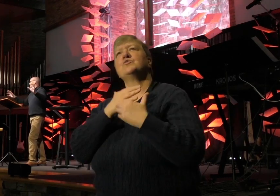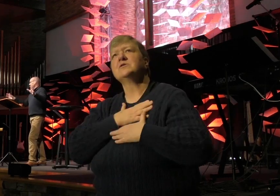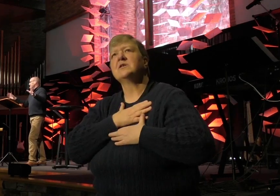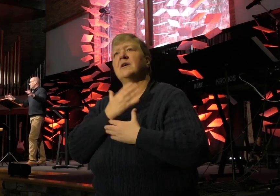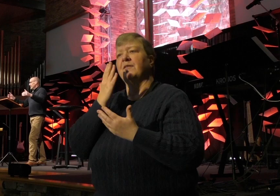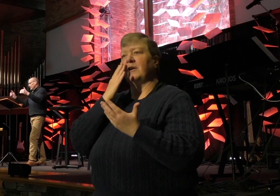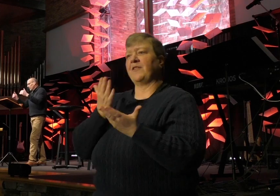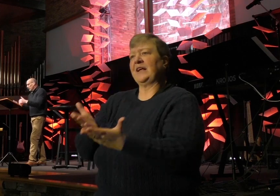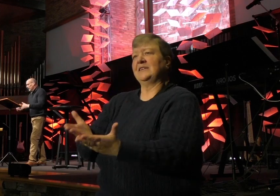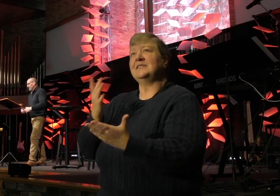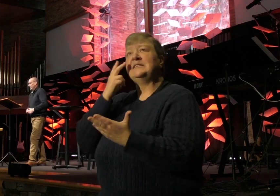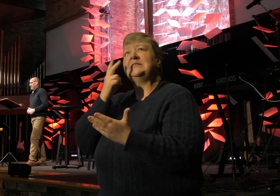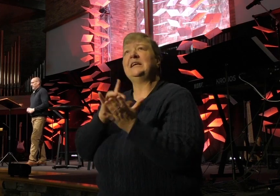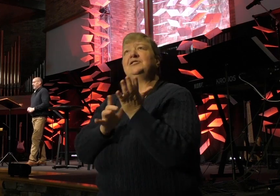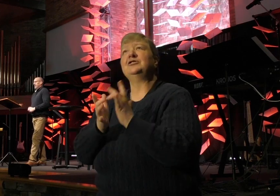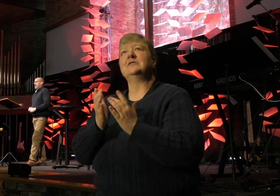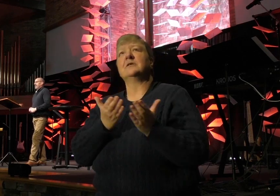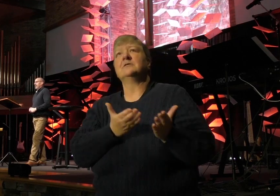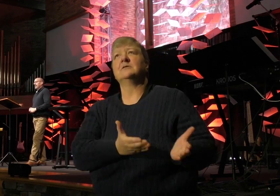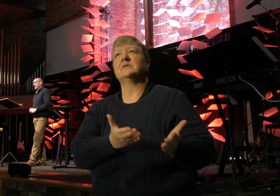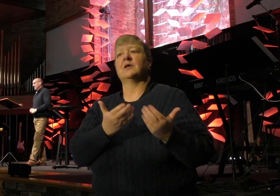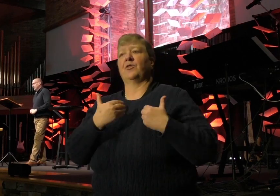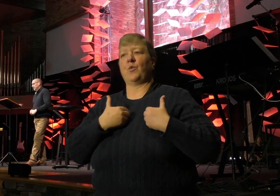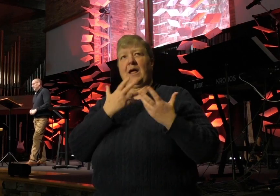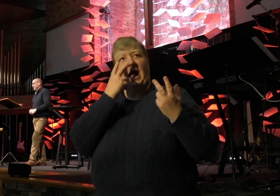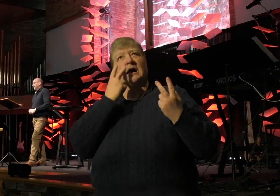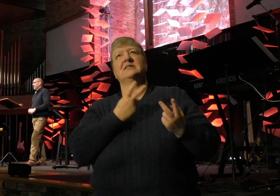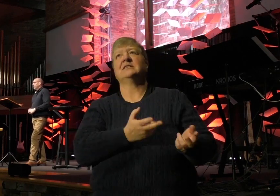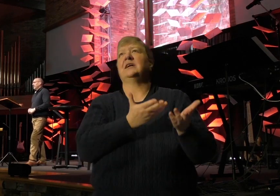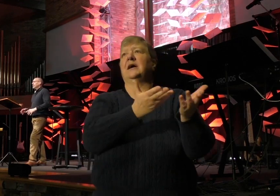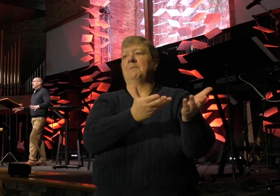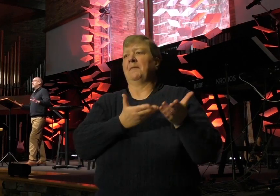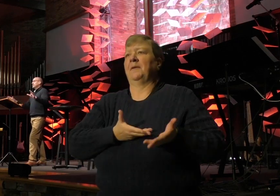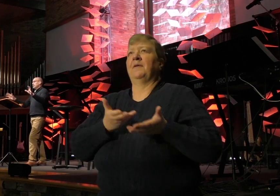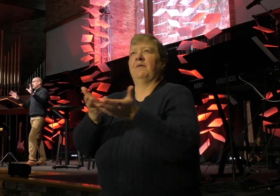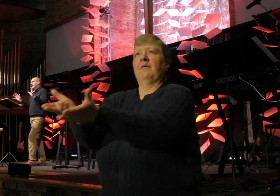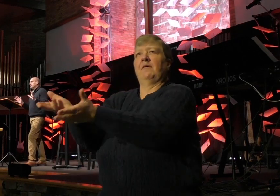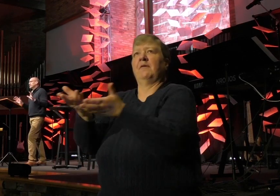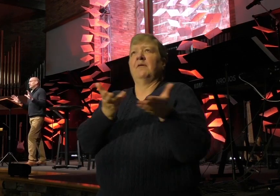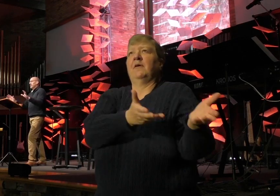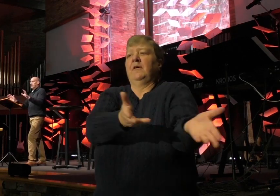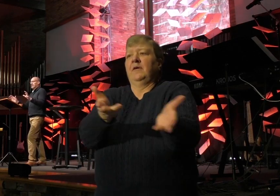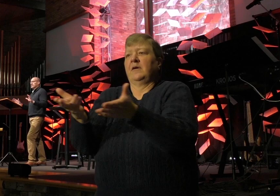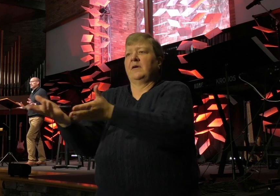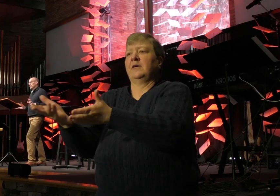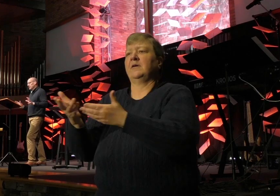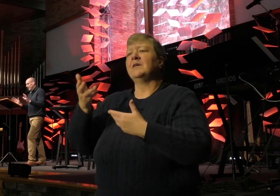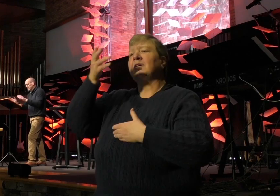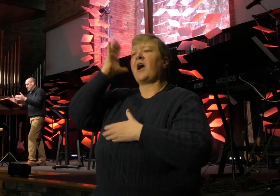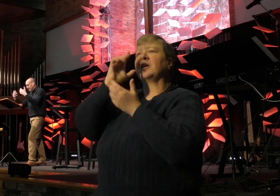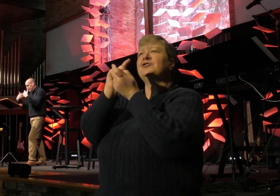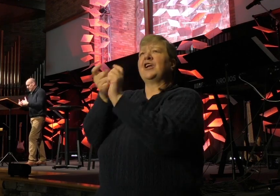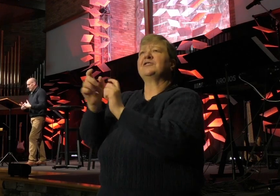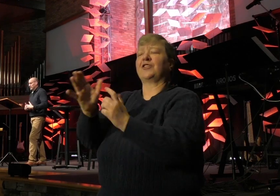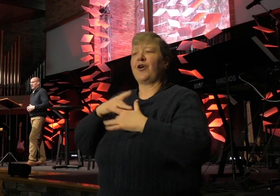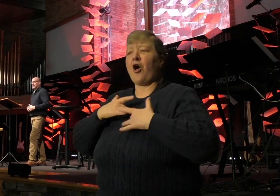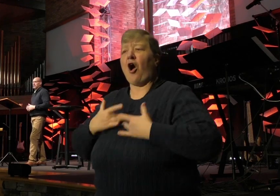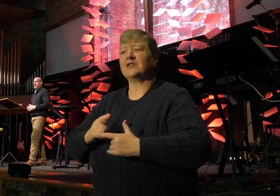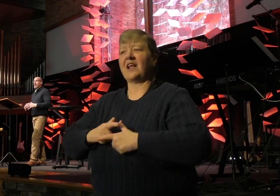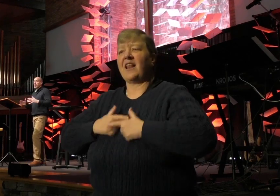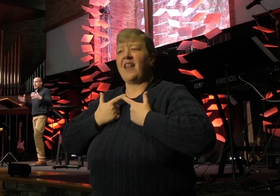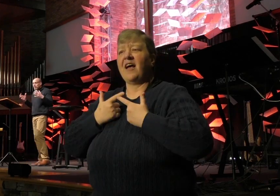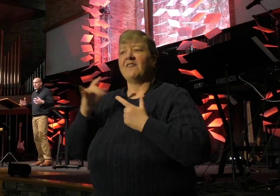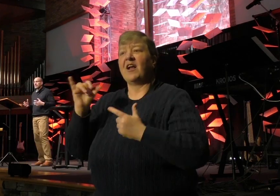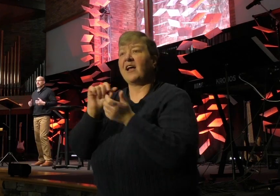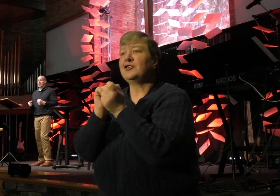could see Jesus the way I see him. Oh, God, could you change their hearts? Could you change their lives like you changed